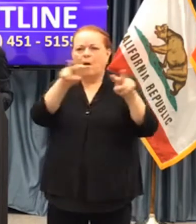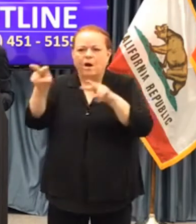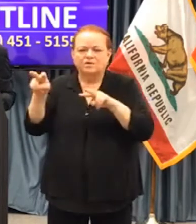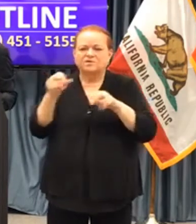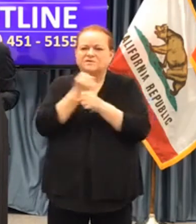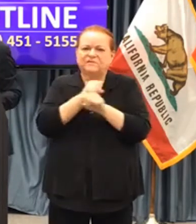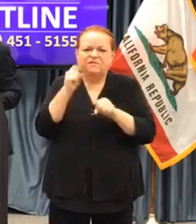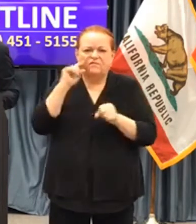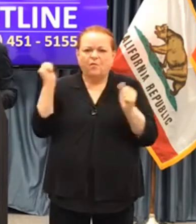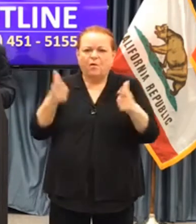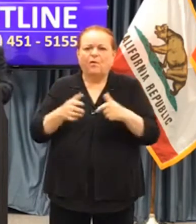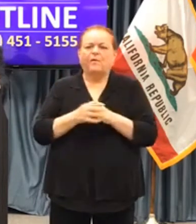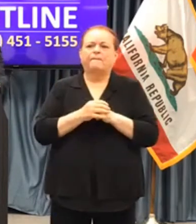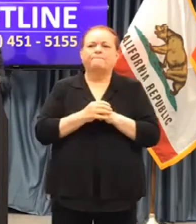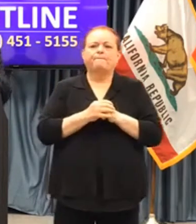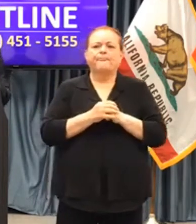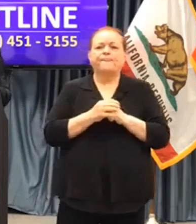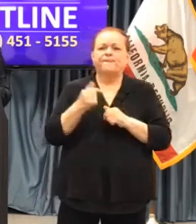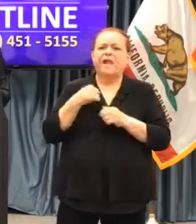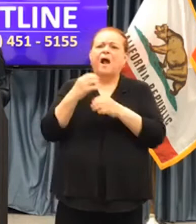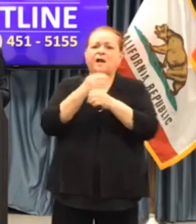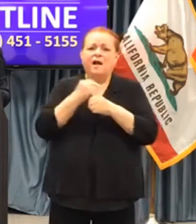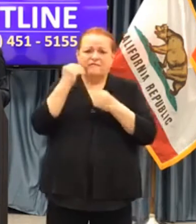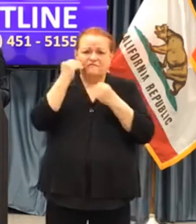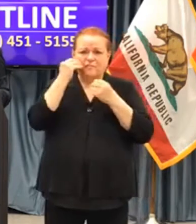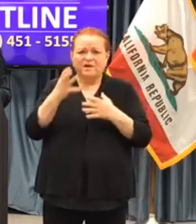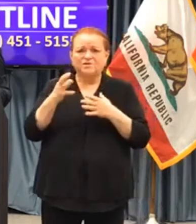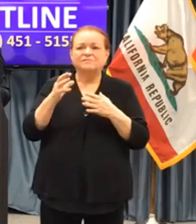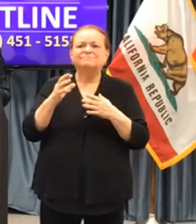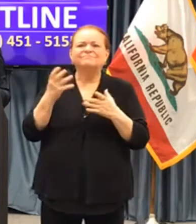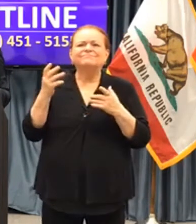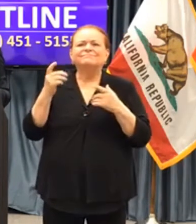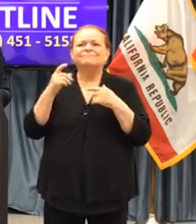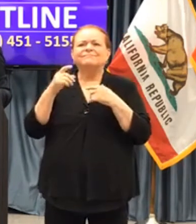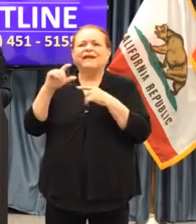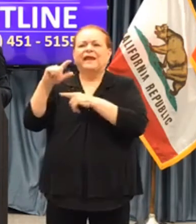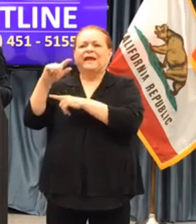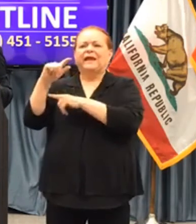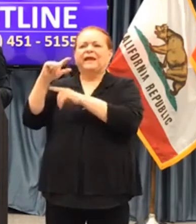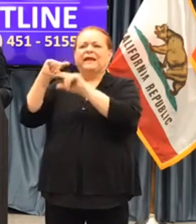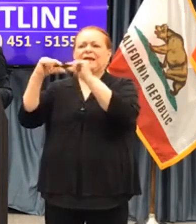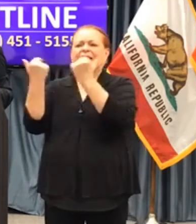intervention program. And so all these kids that are taking